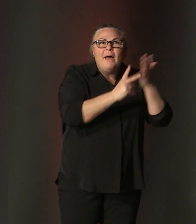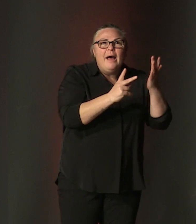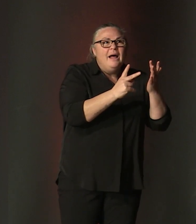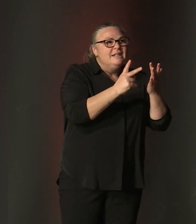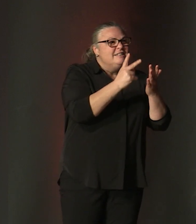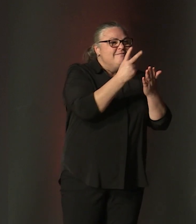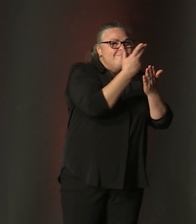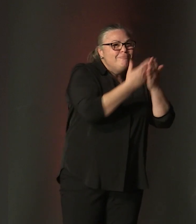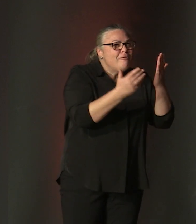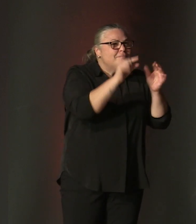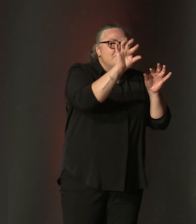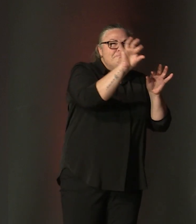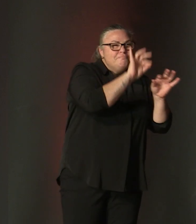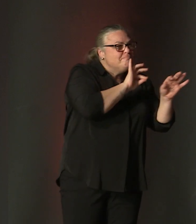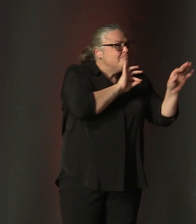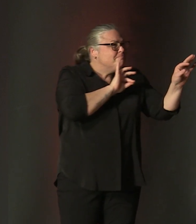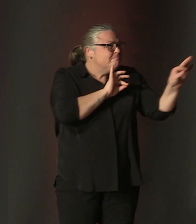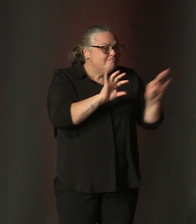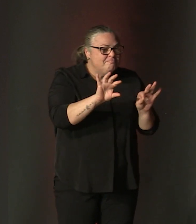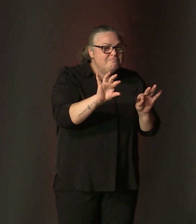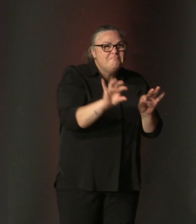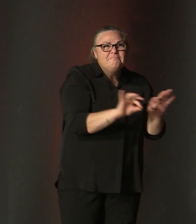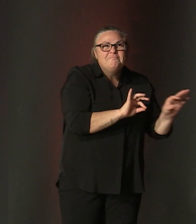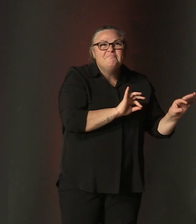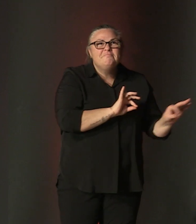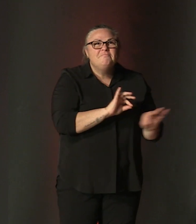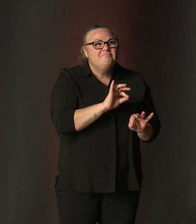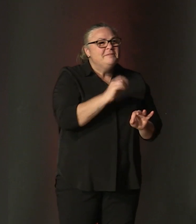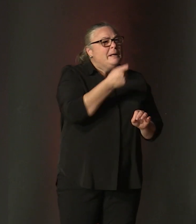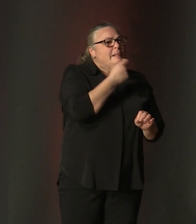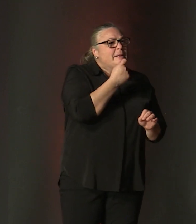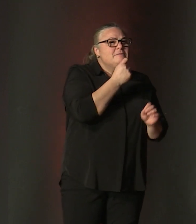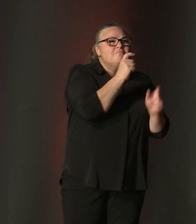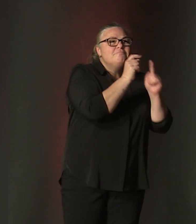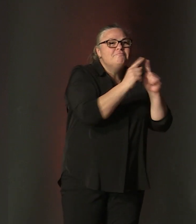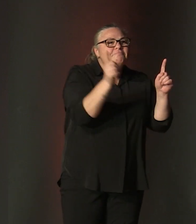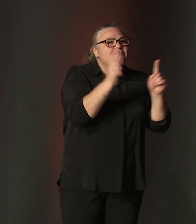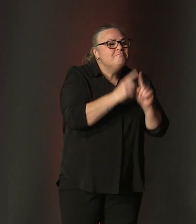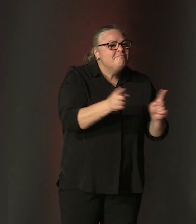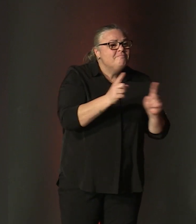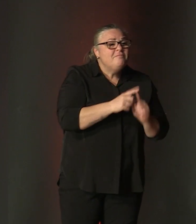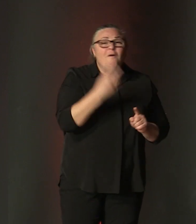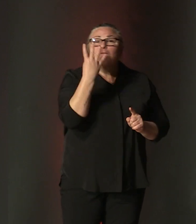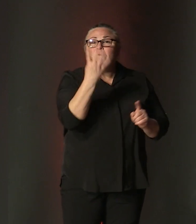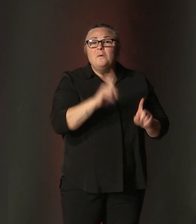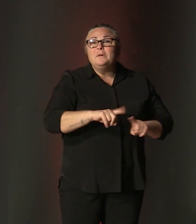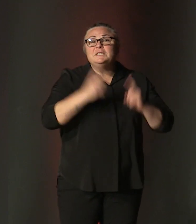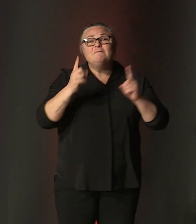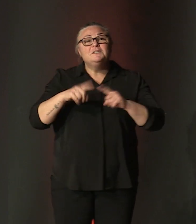by fragments of sentences told in 4 voices.